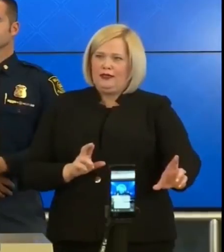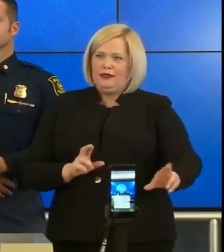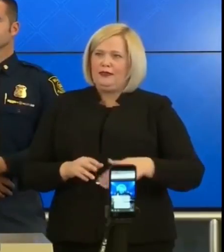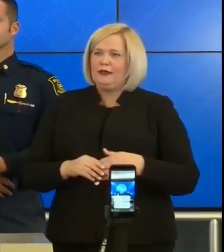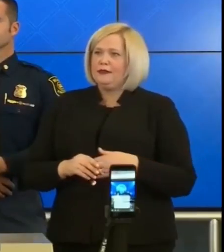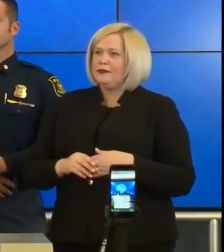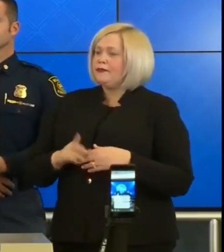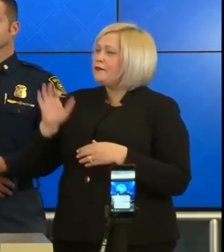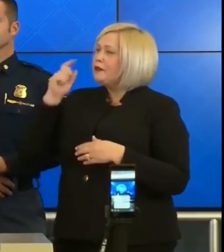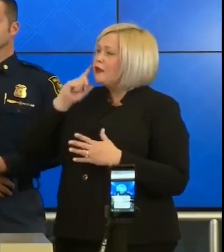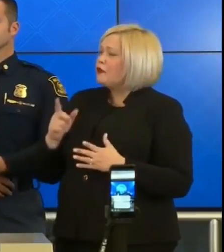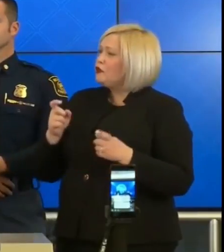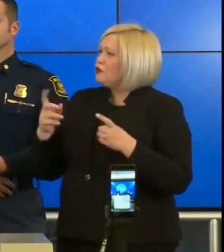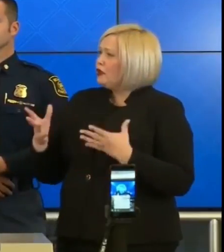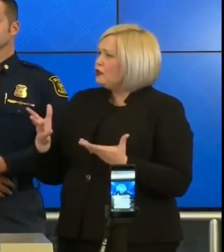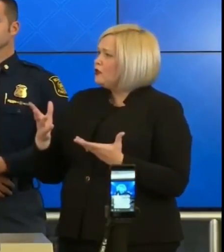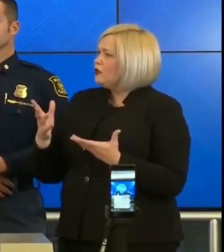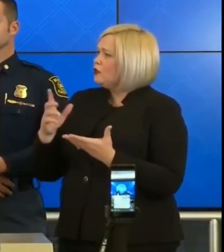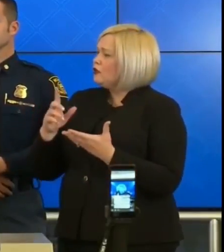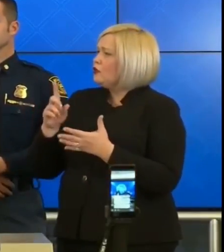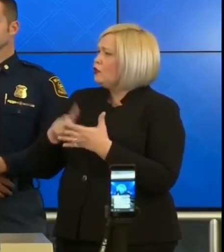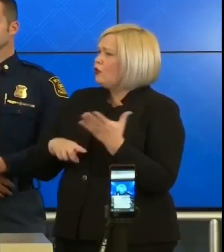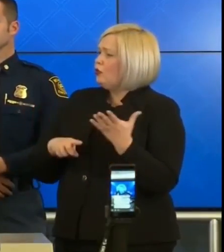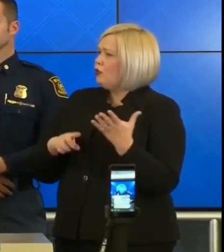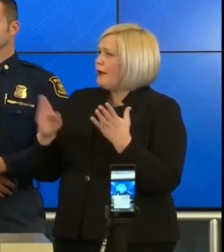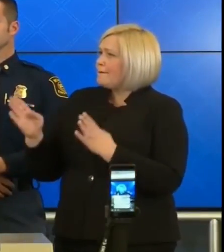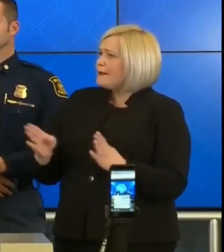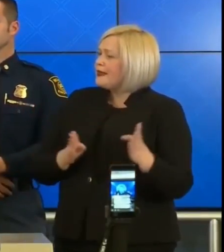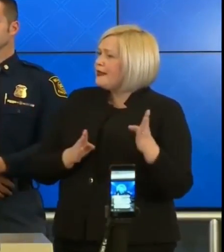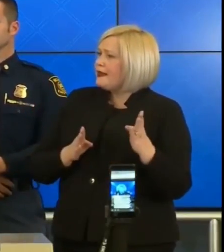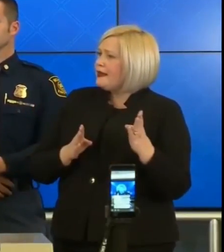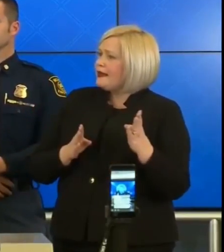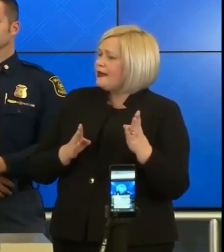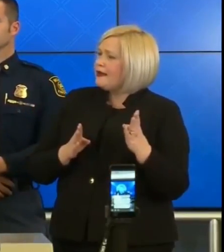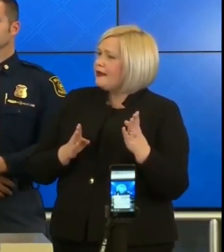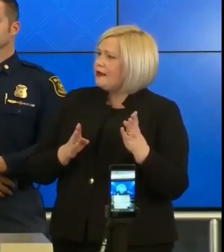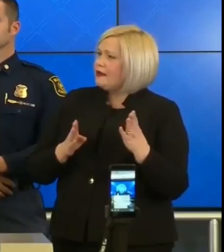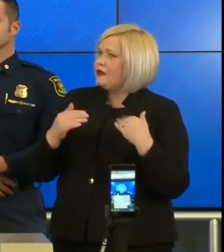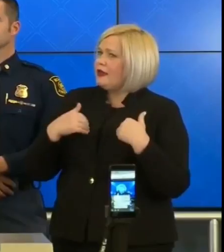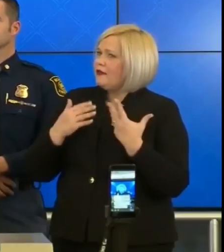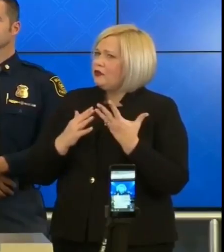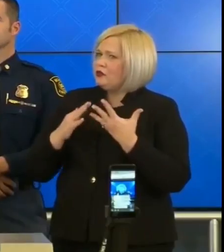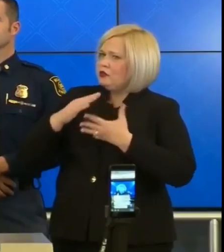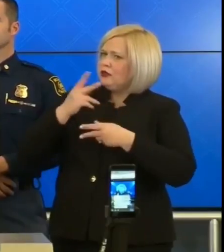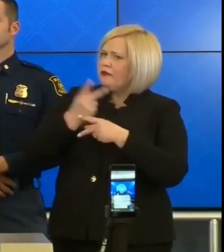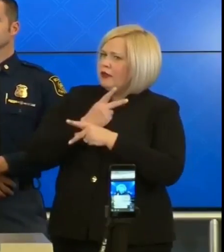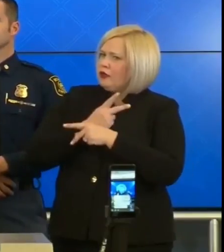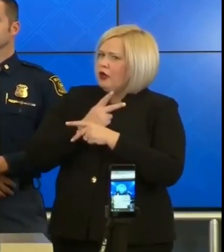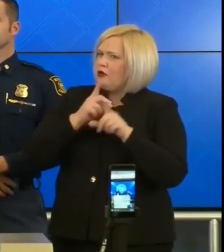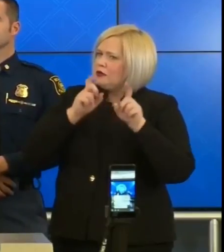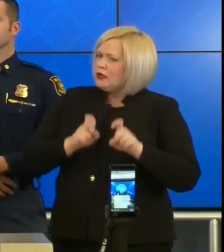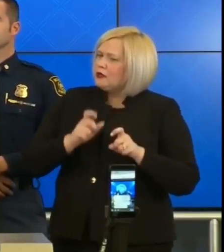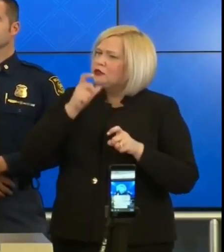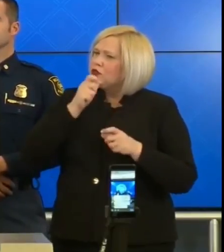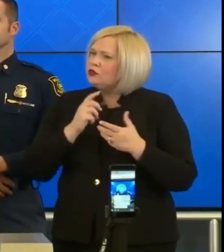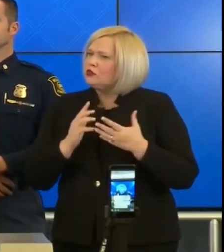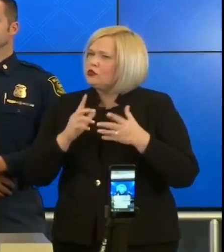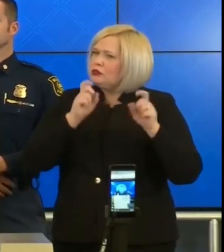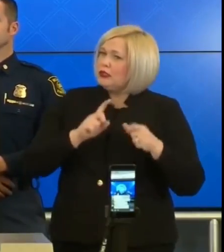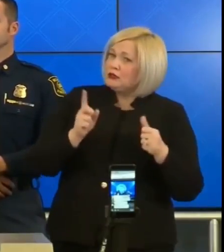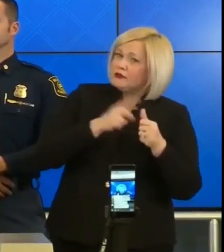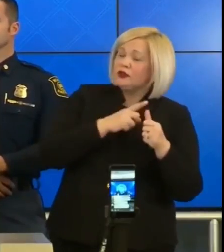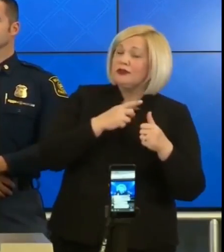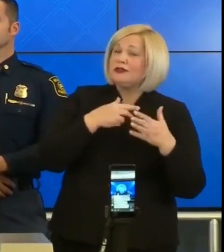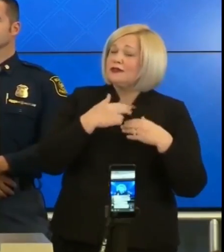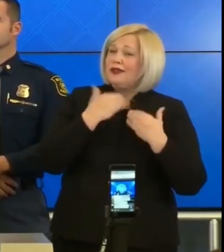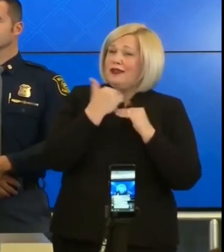Governor, Director, what rubric is in place to determine prioritizing in testing with the limited number of